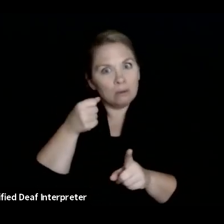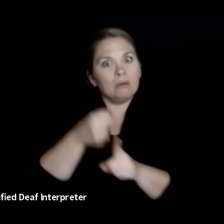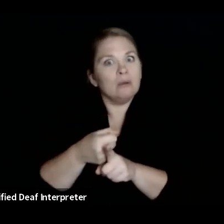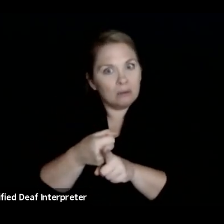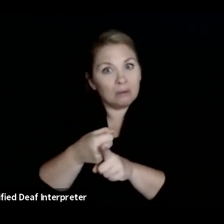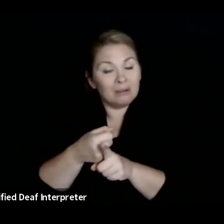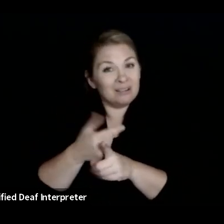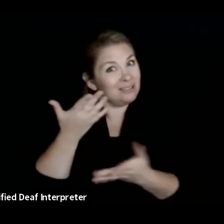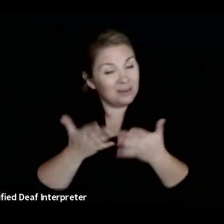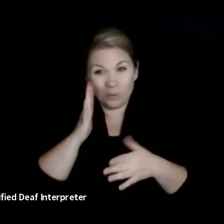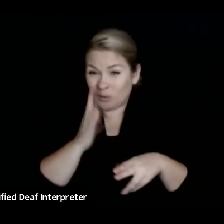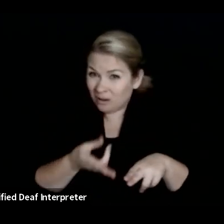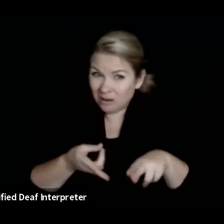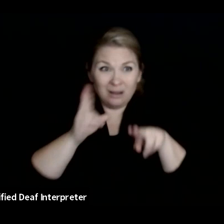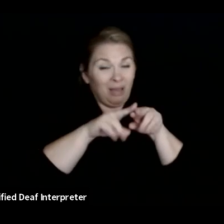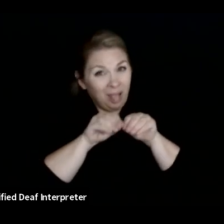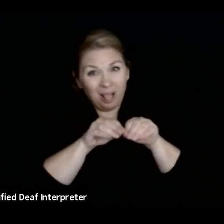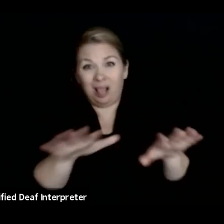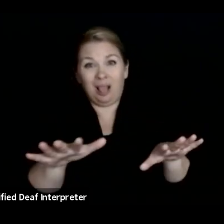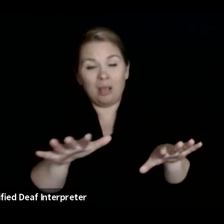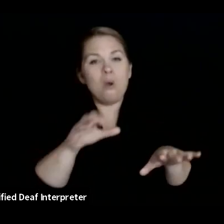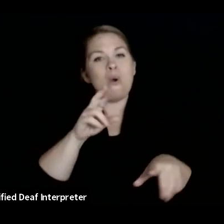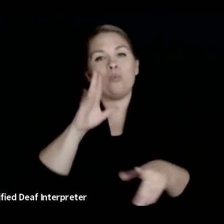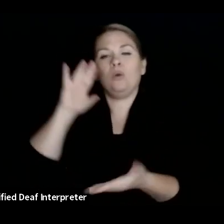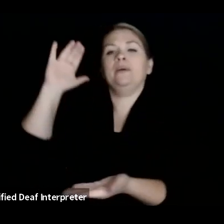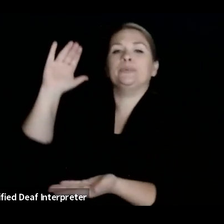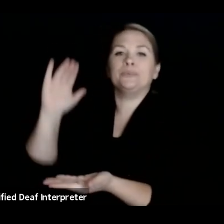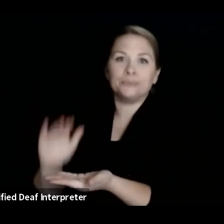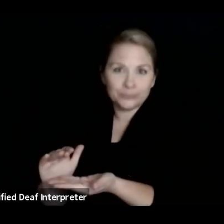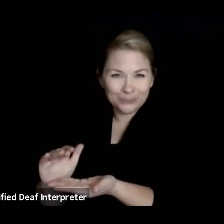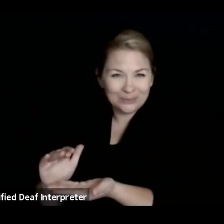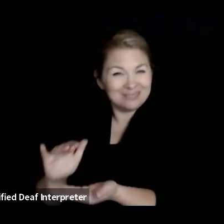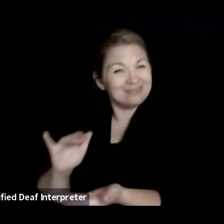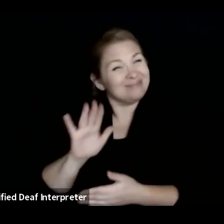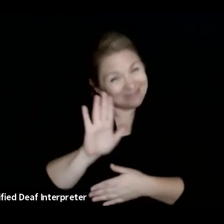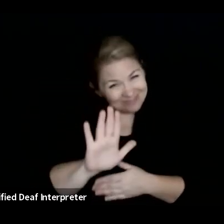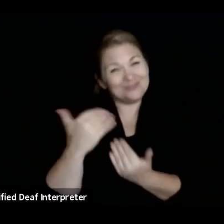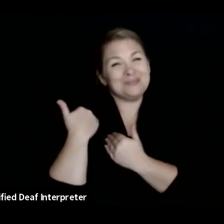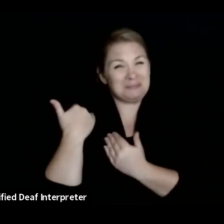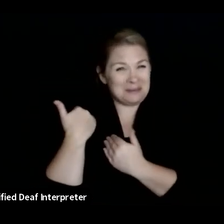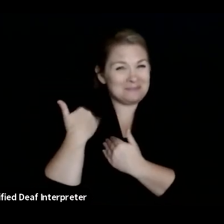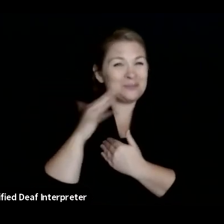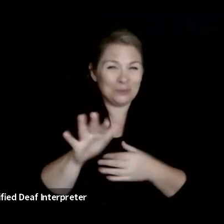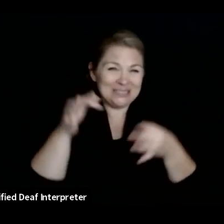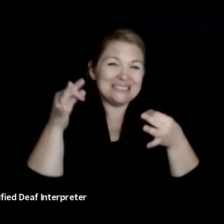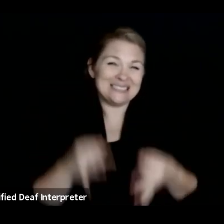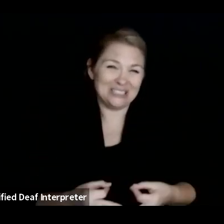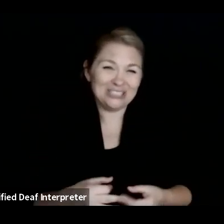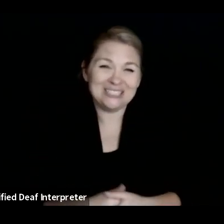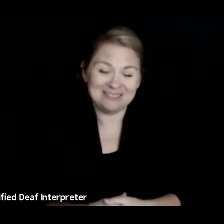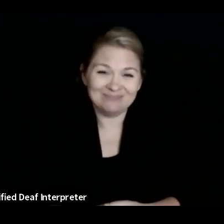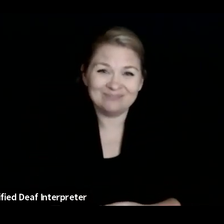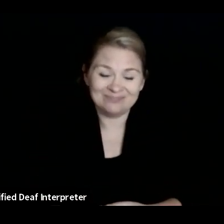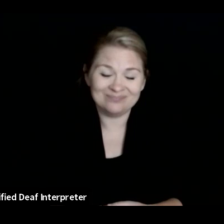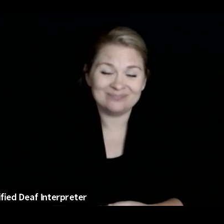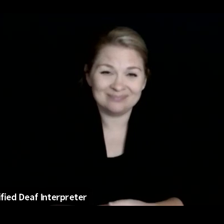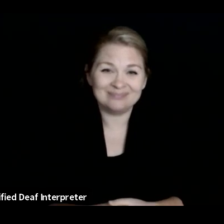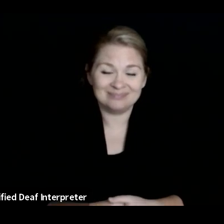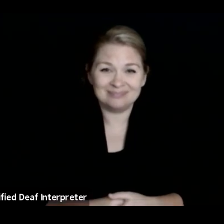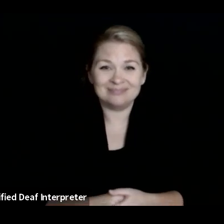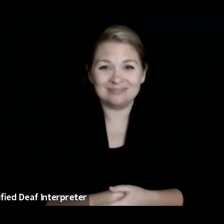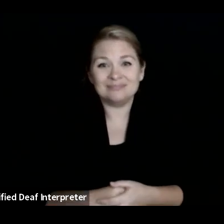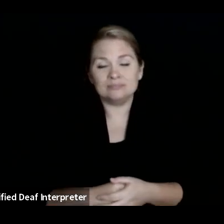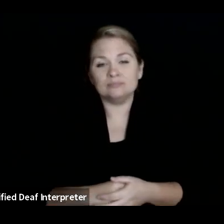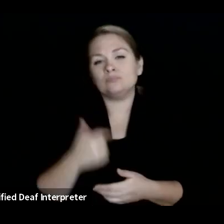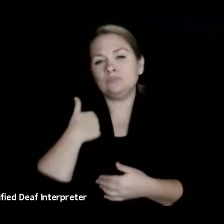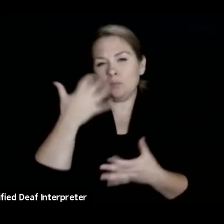I'd also like to provide a brief update on remdesivir. The U.S. Department of Health and Human Services is sending